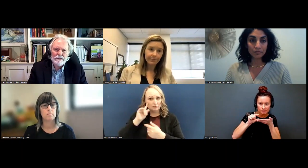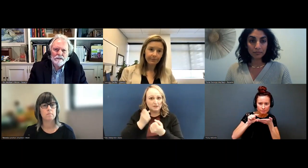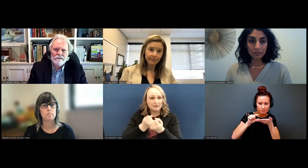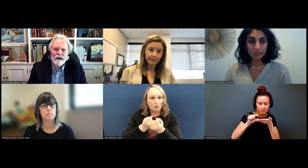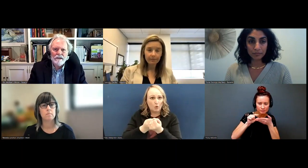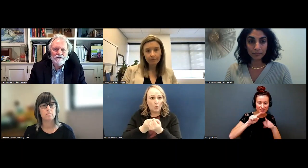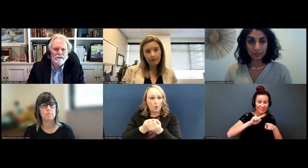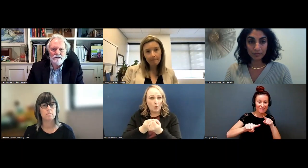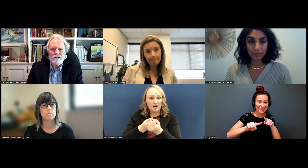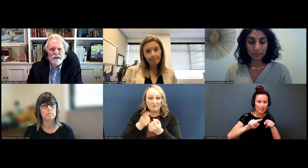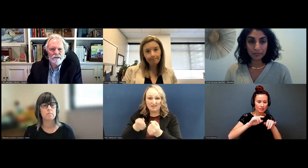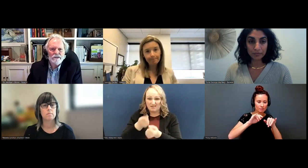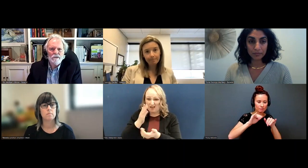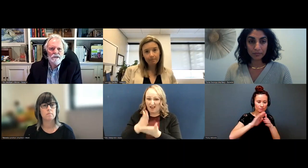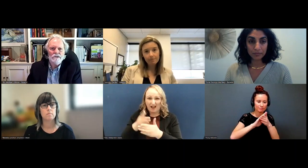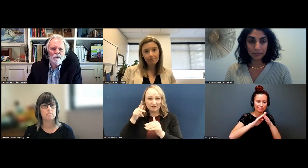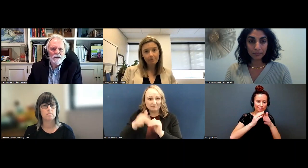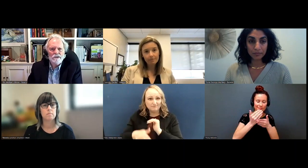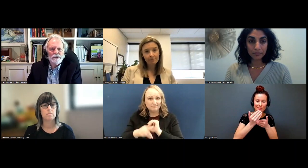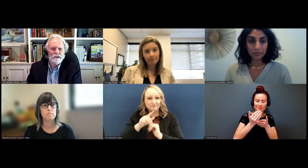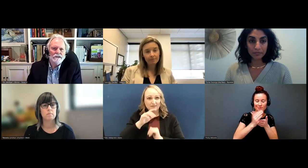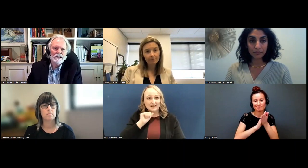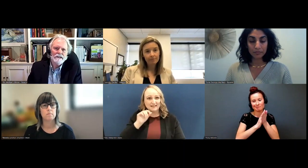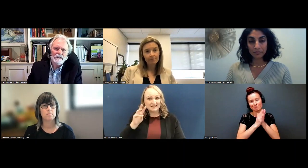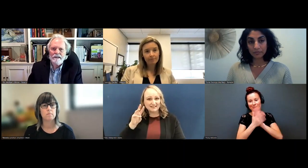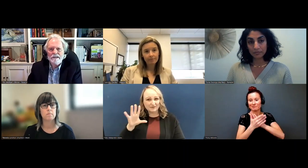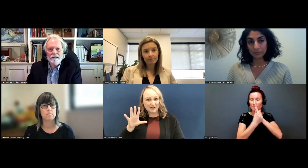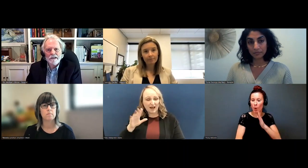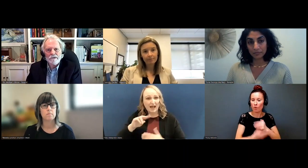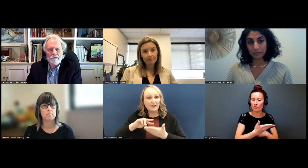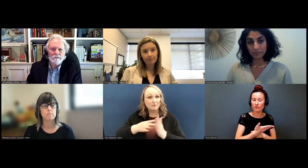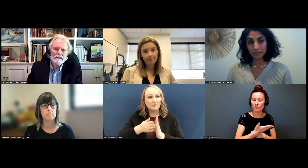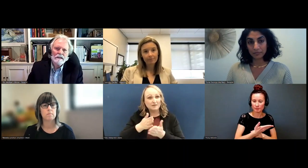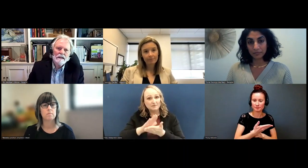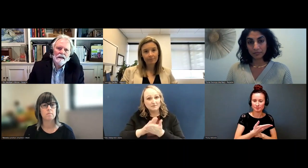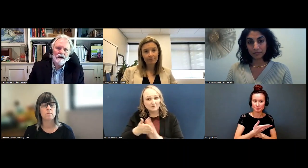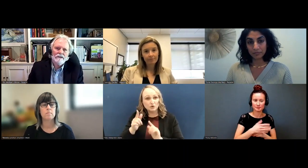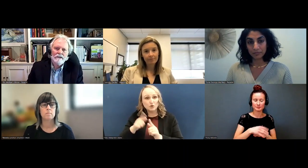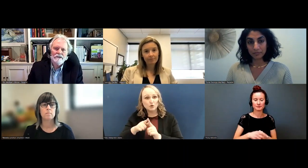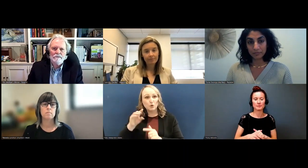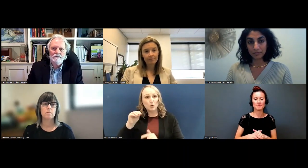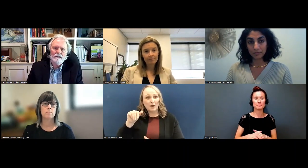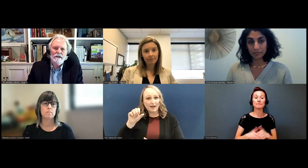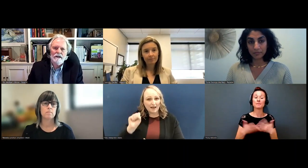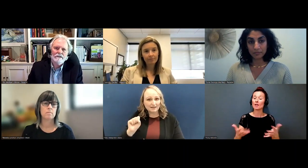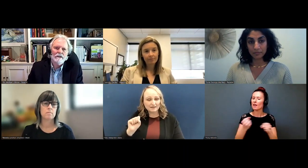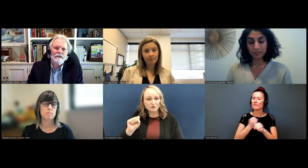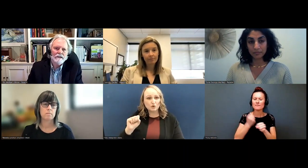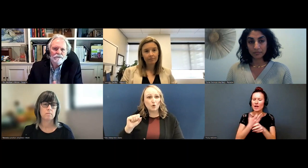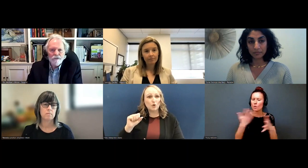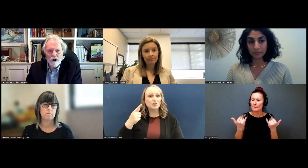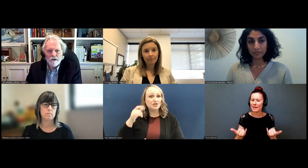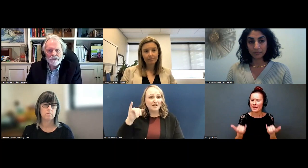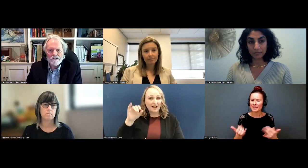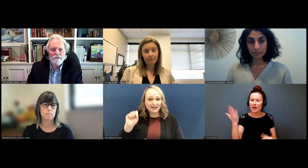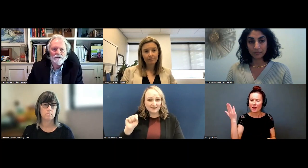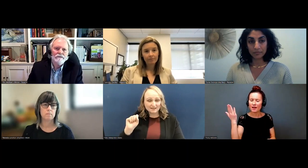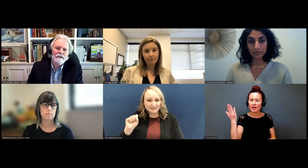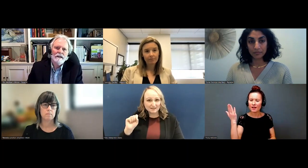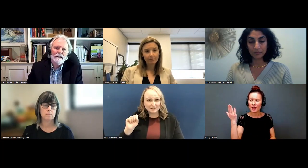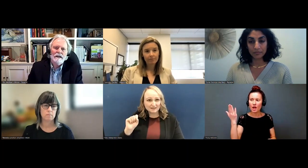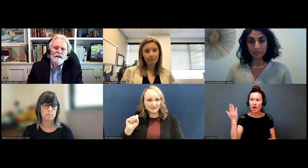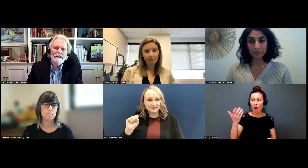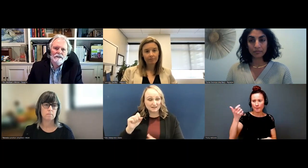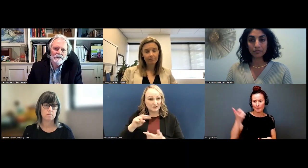at 65, do they just go on old age security and guaranteed income supplement? Are they going to fall in terms